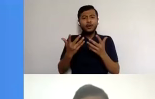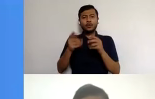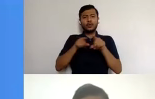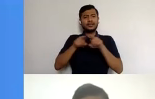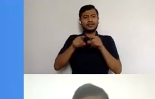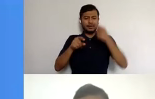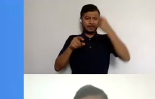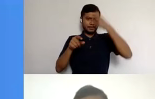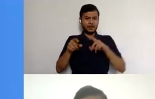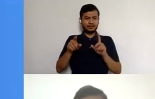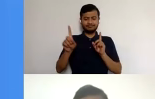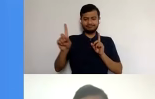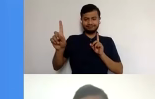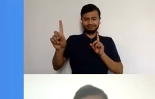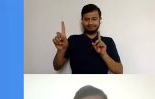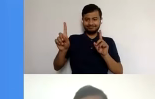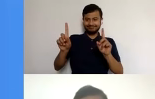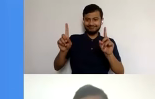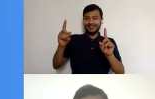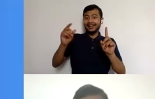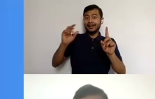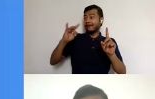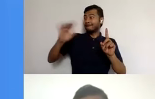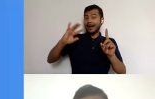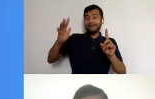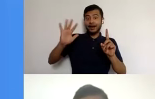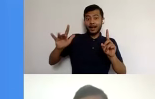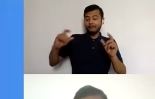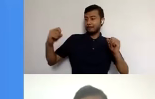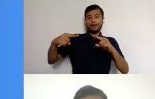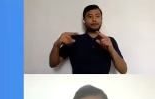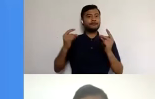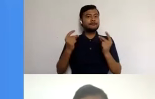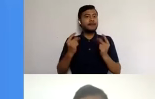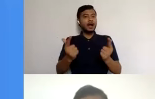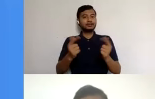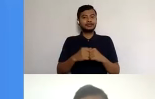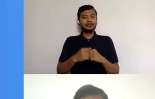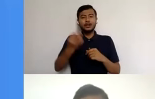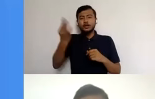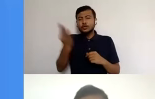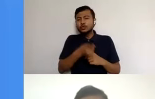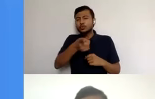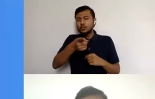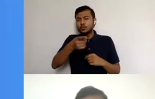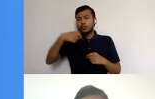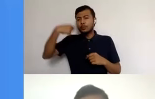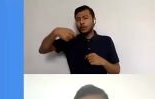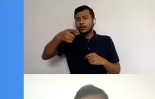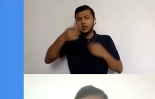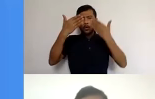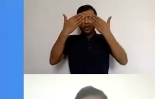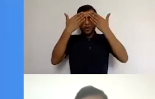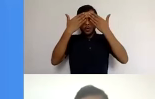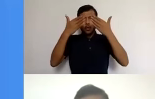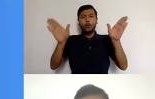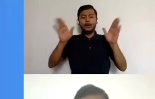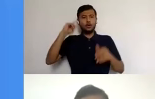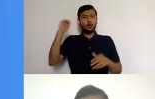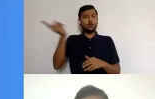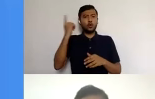divide. I want to talk a little bit about open roaming. Open roaming creates a framework to connect billions of devices,